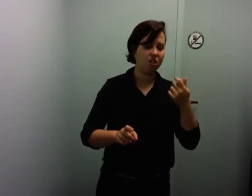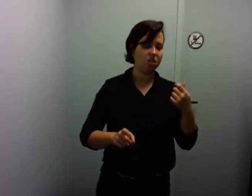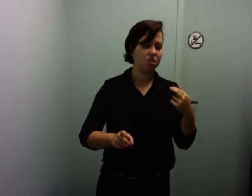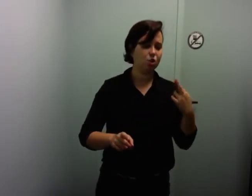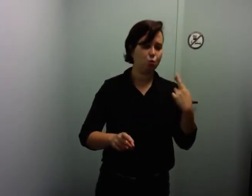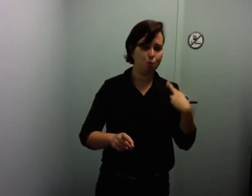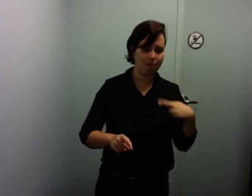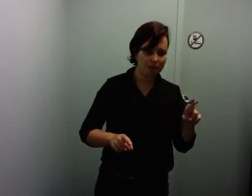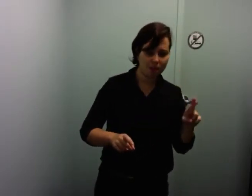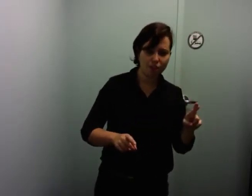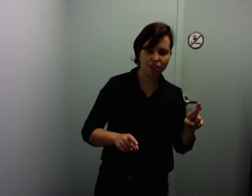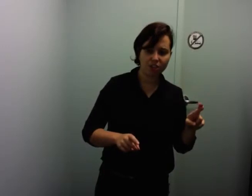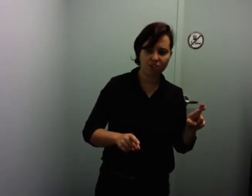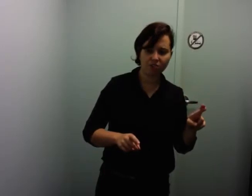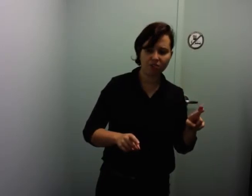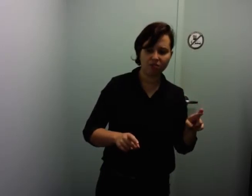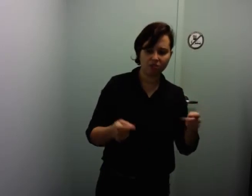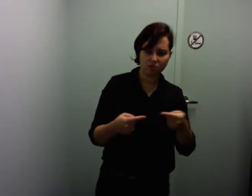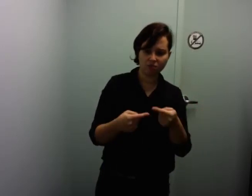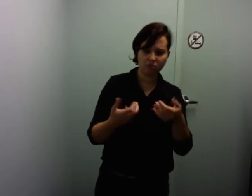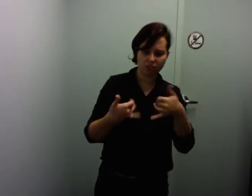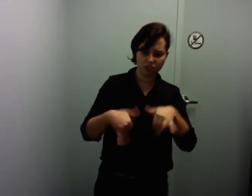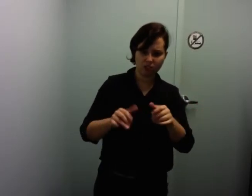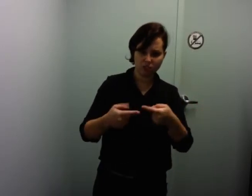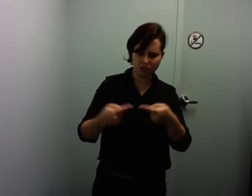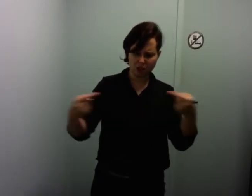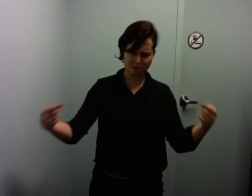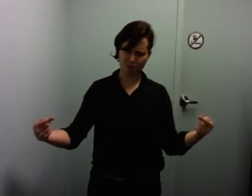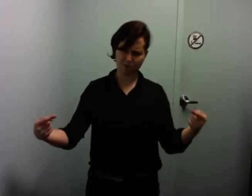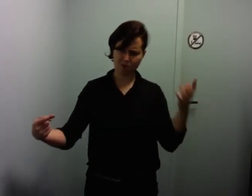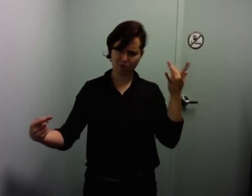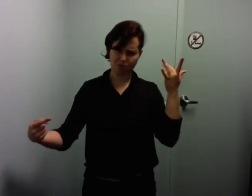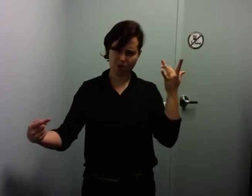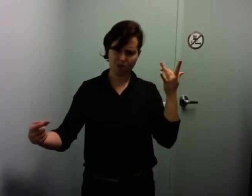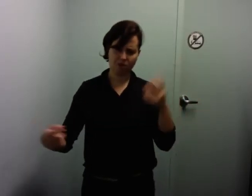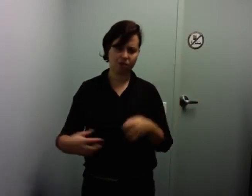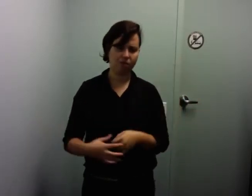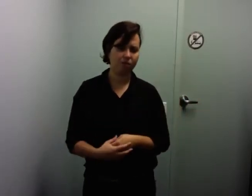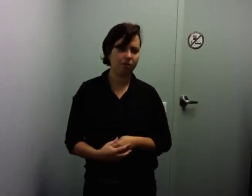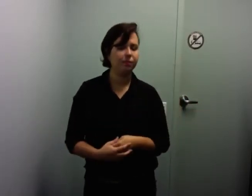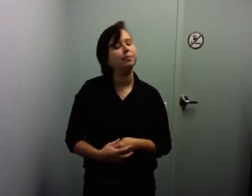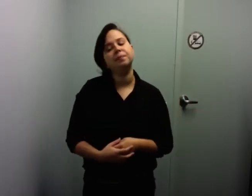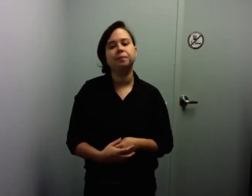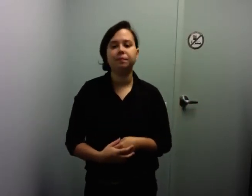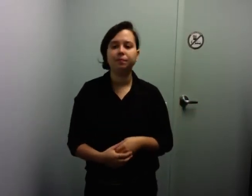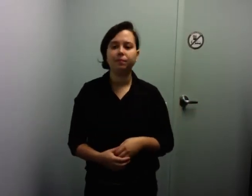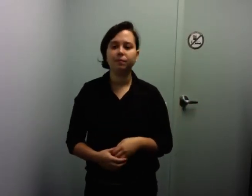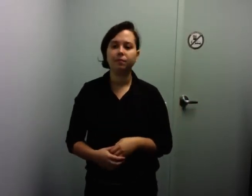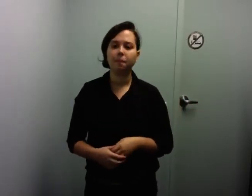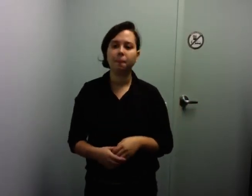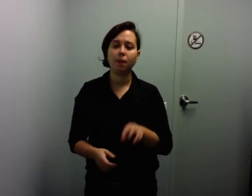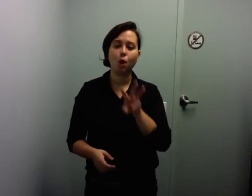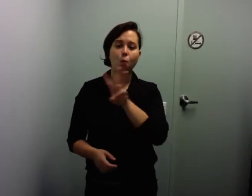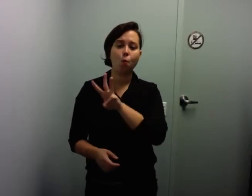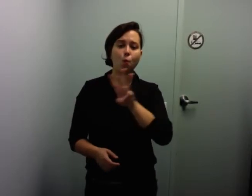Now, World War I gave us another divide. It produced the regular income